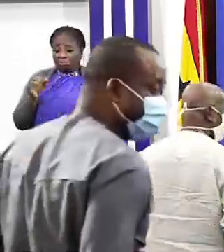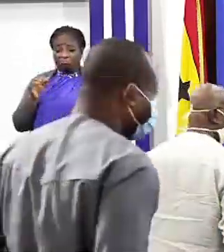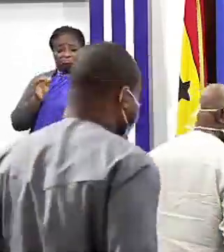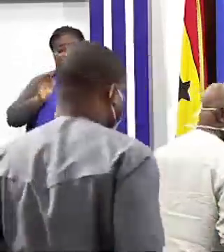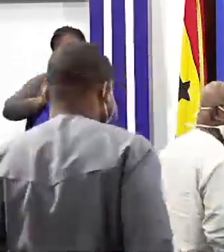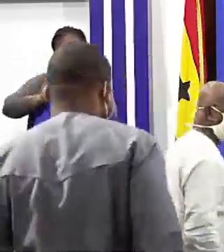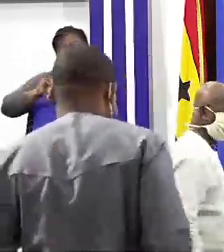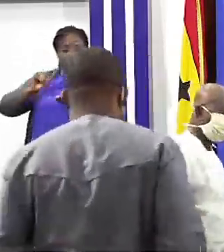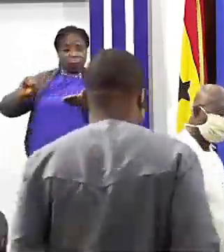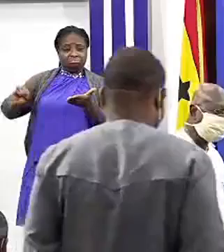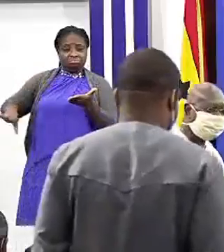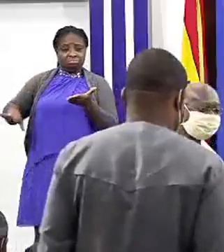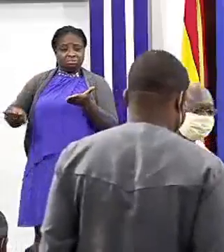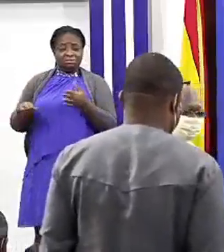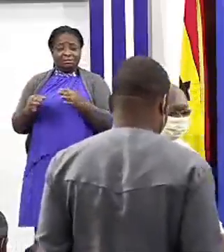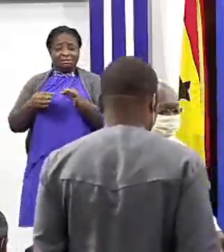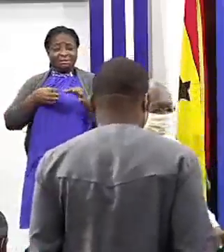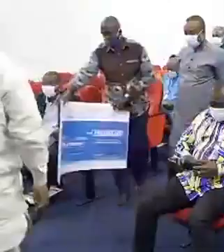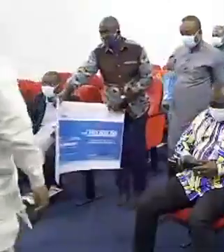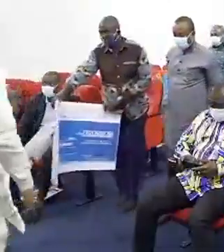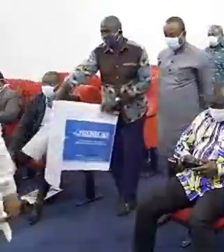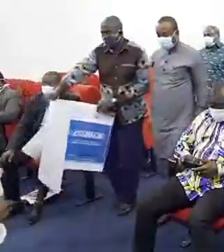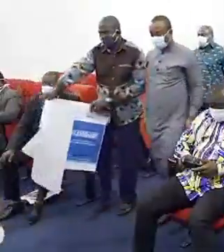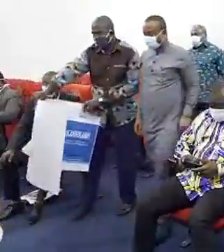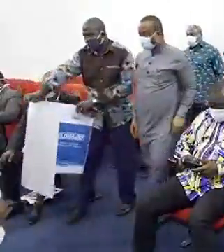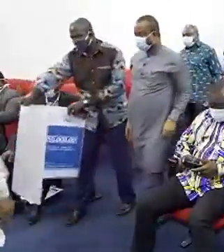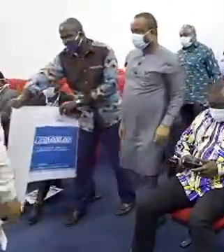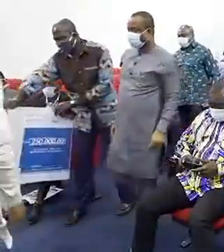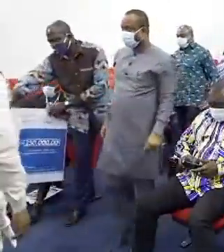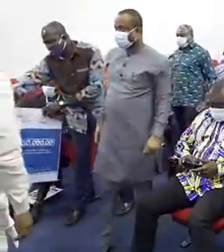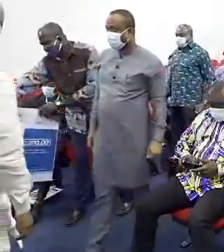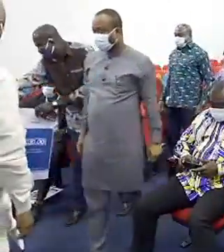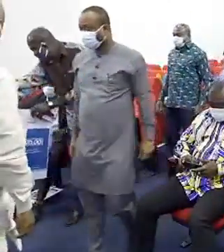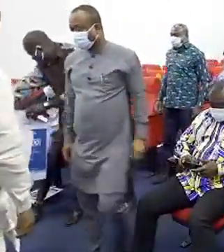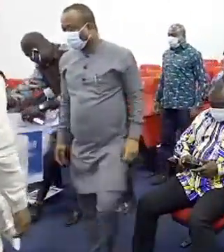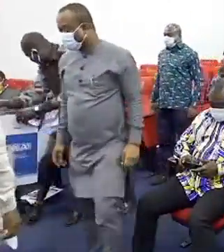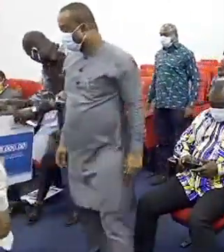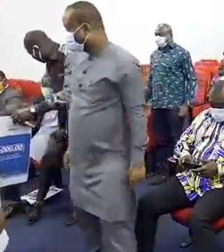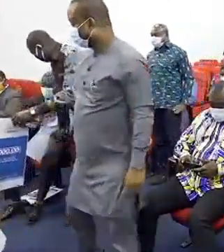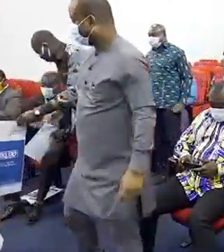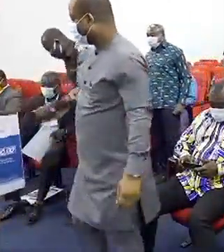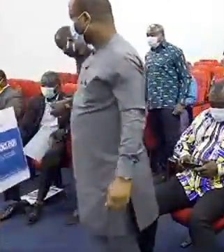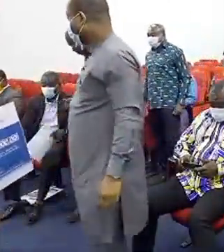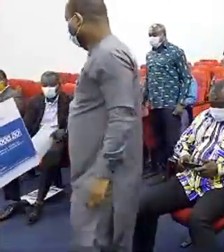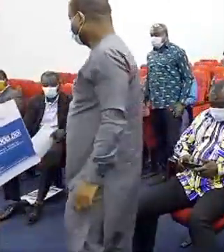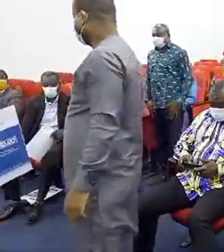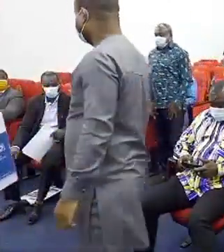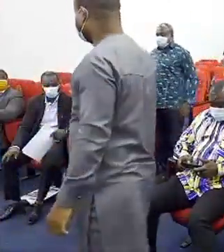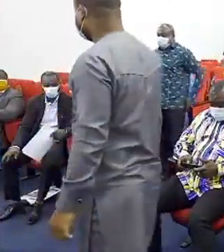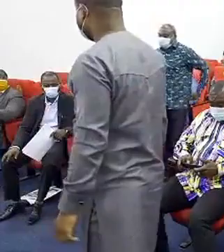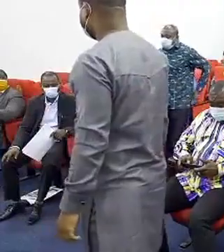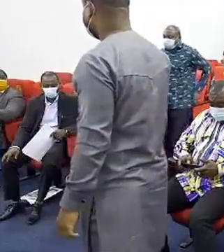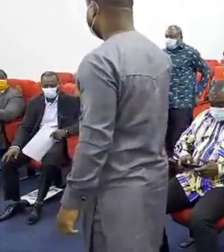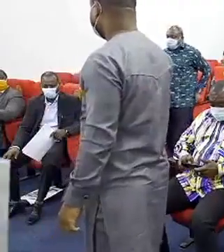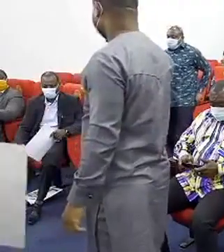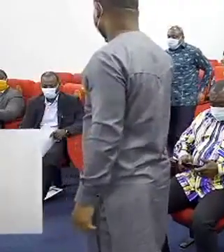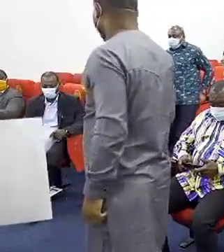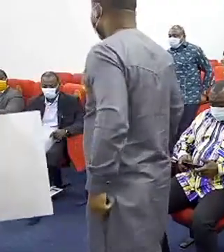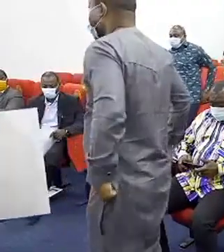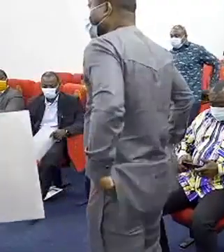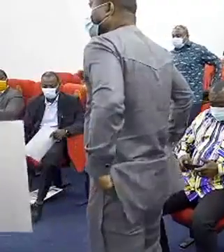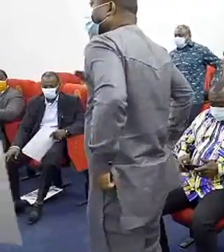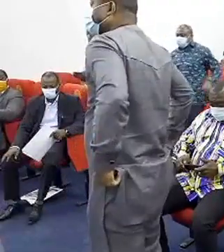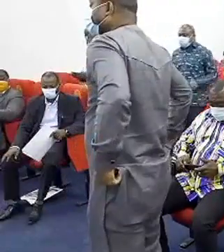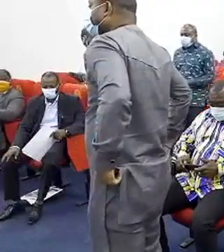the narrative about Ghana's testing efficacy. We also had a second